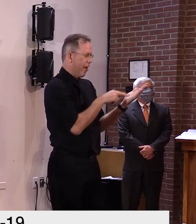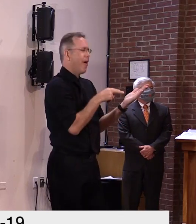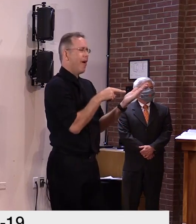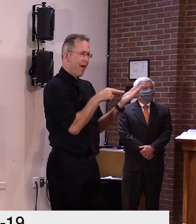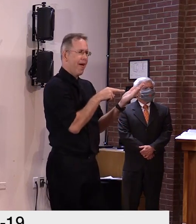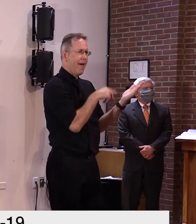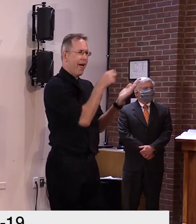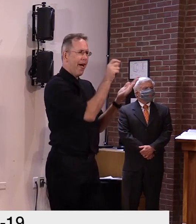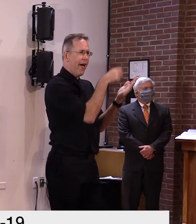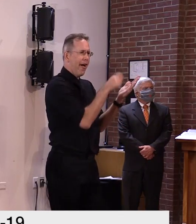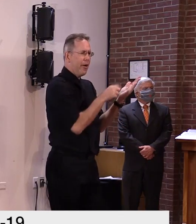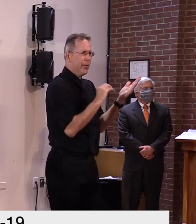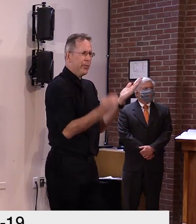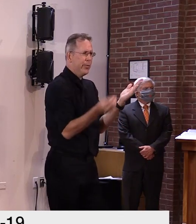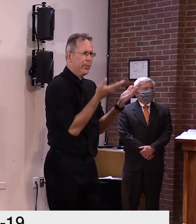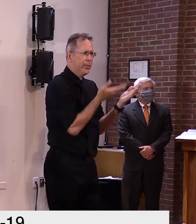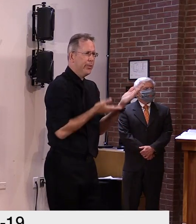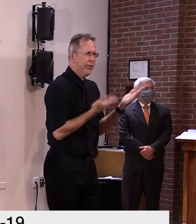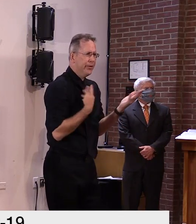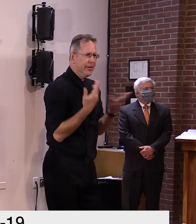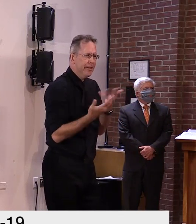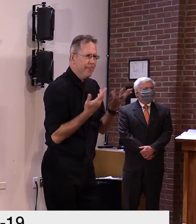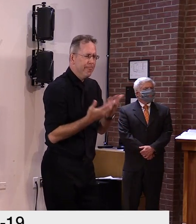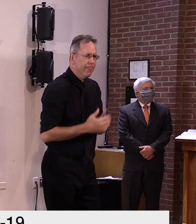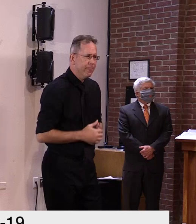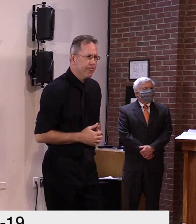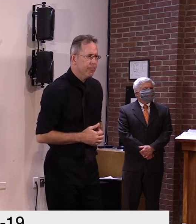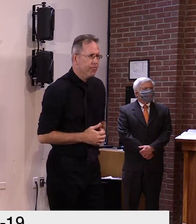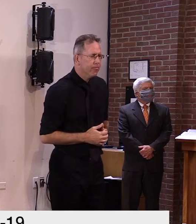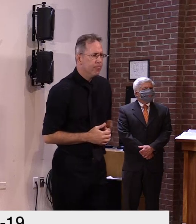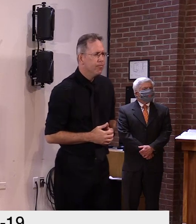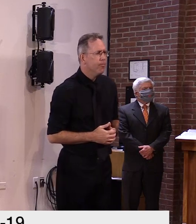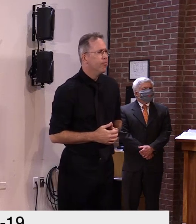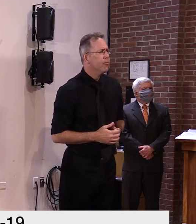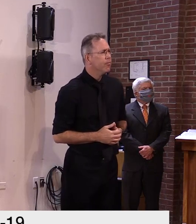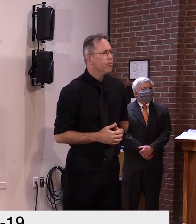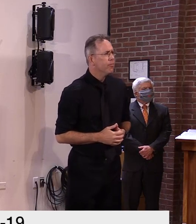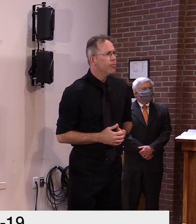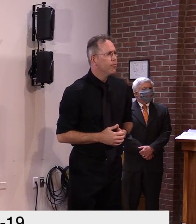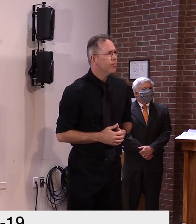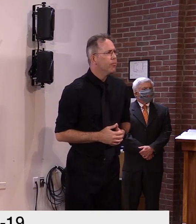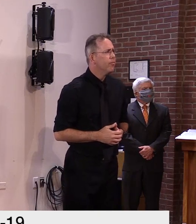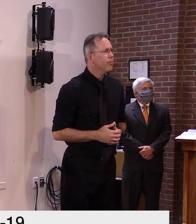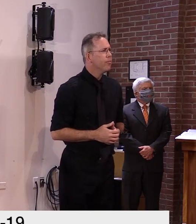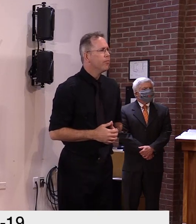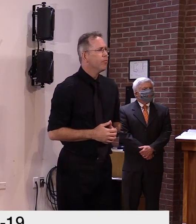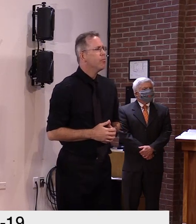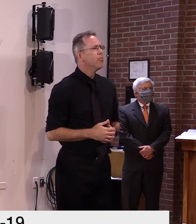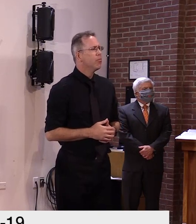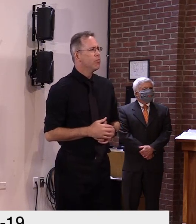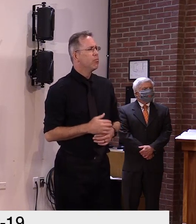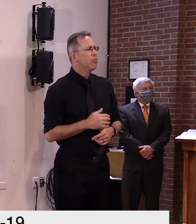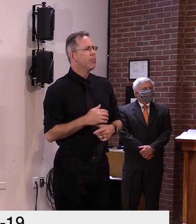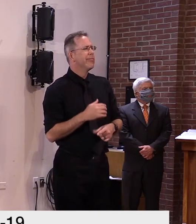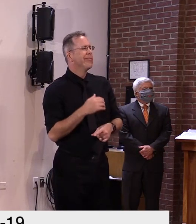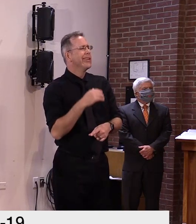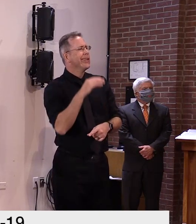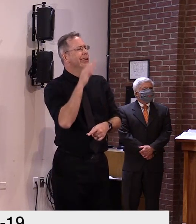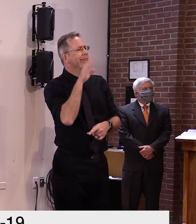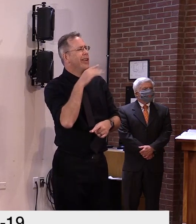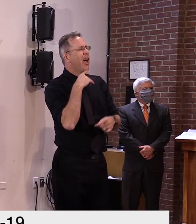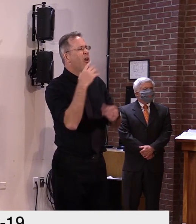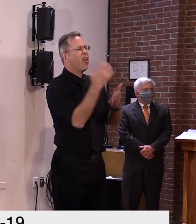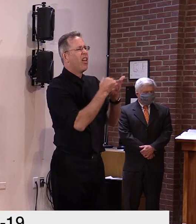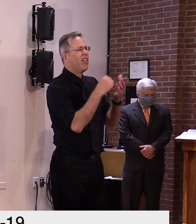have to get that information for you since they are federal grants. I would have to check with the SBA on that and find out what kind